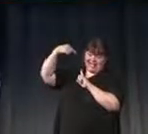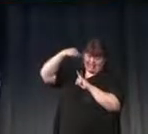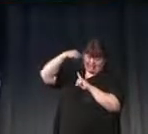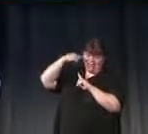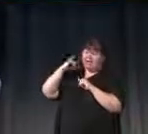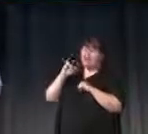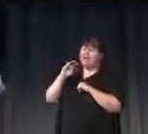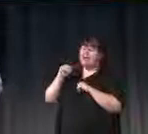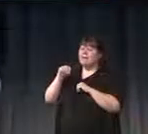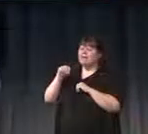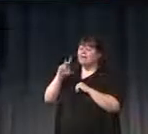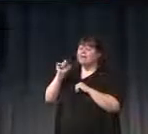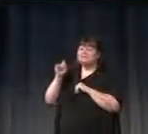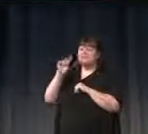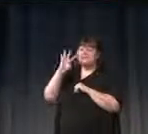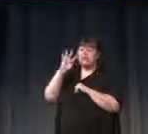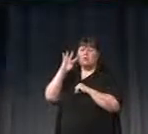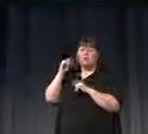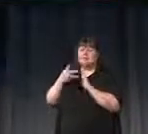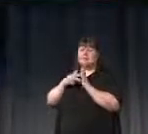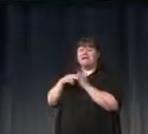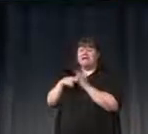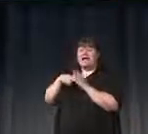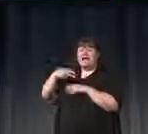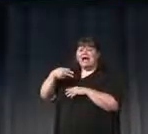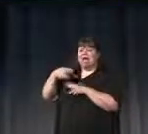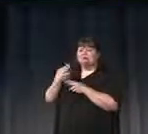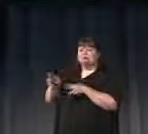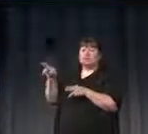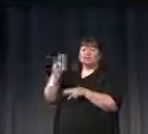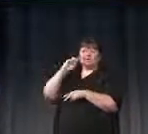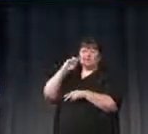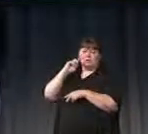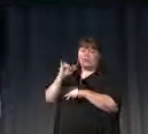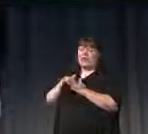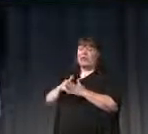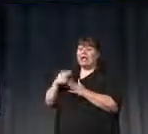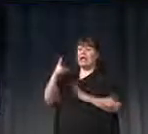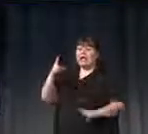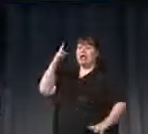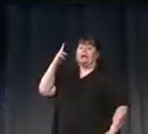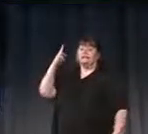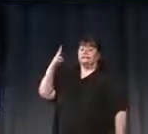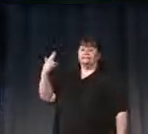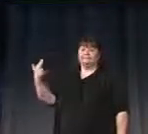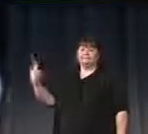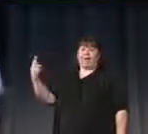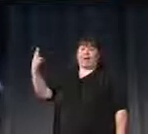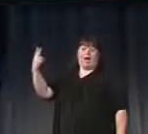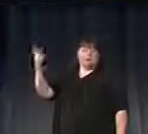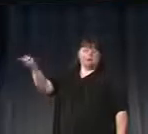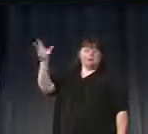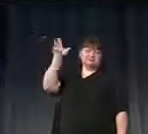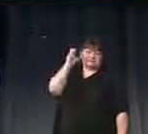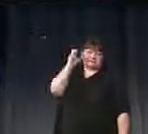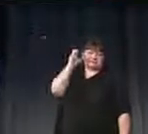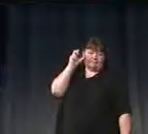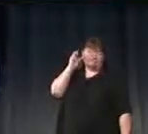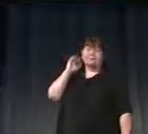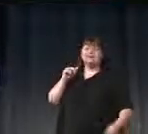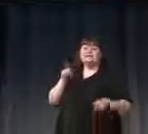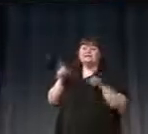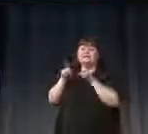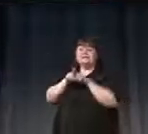What's an impulse? Well, it's a very, very short, high amplitude sound. It's like what you would get if you fired a gun, as shown here. All right, and so the same thing that's going to